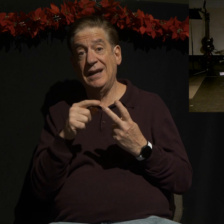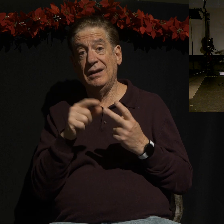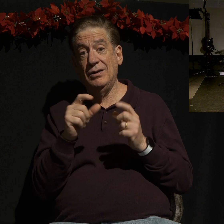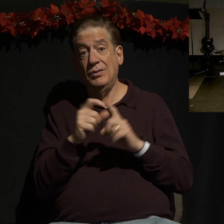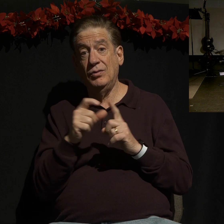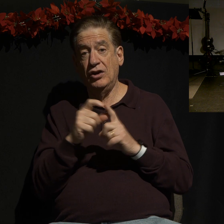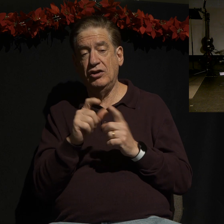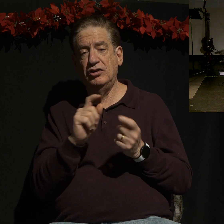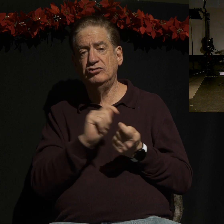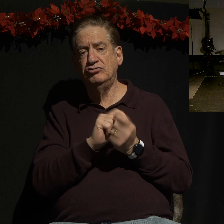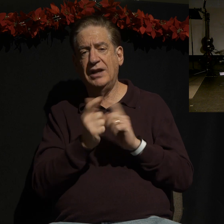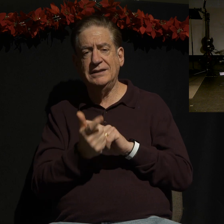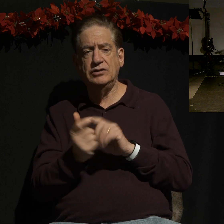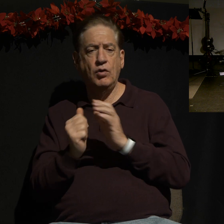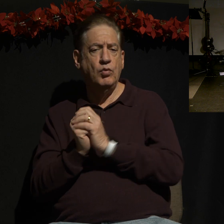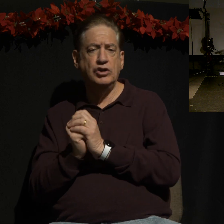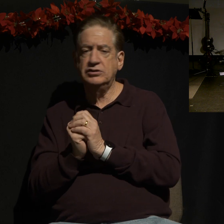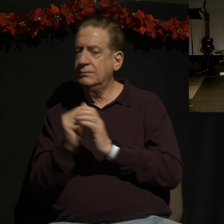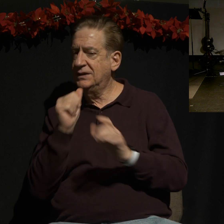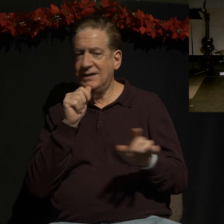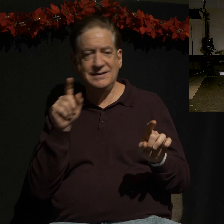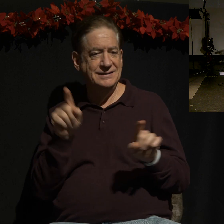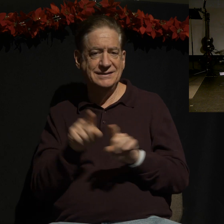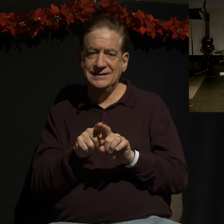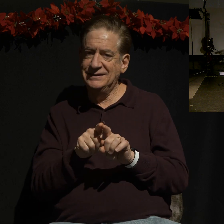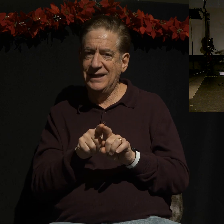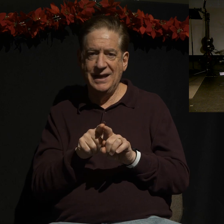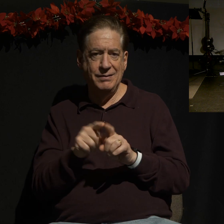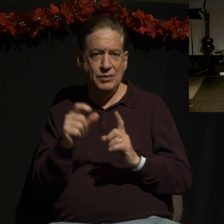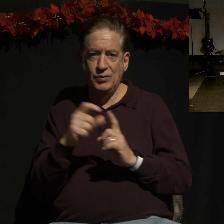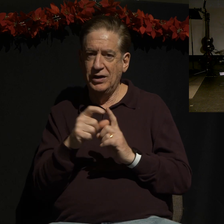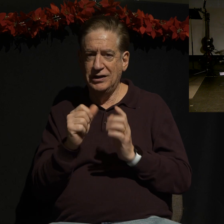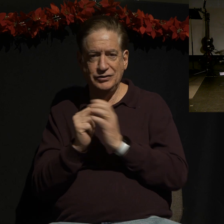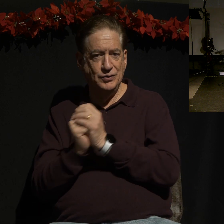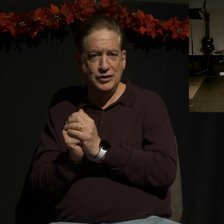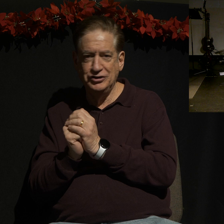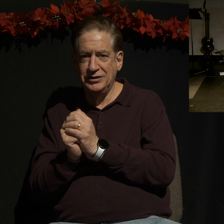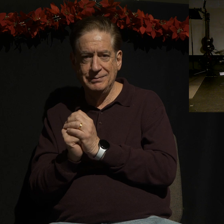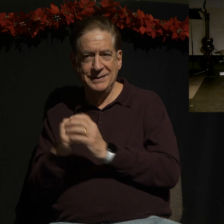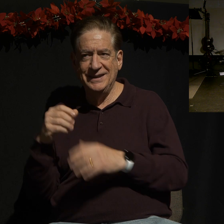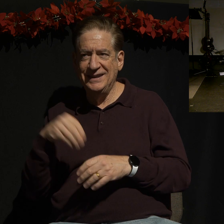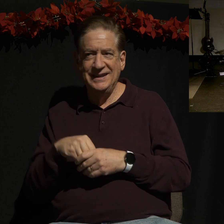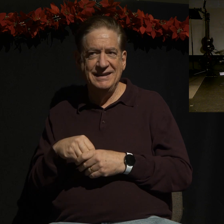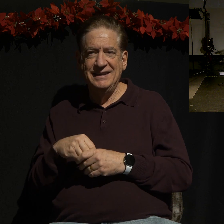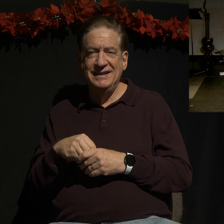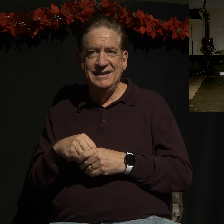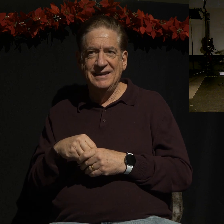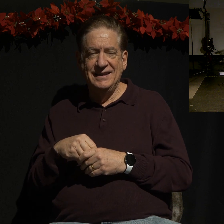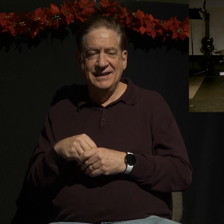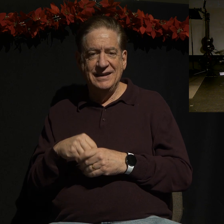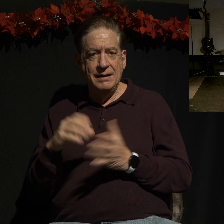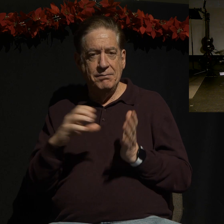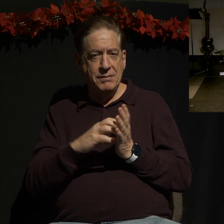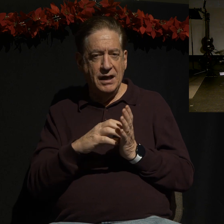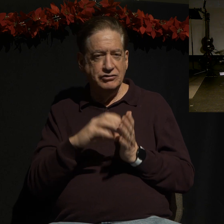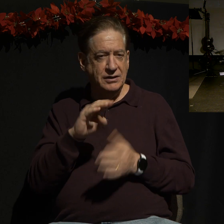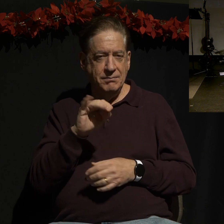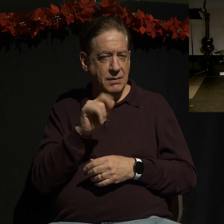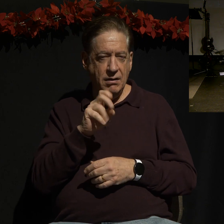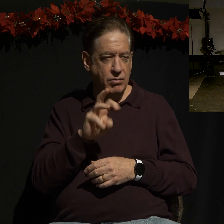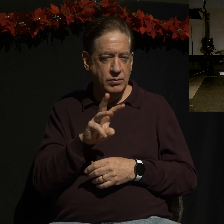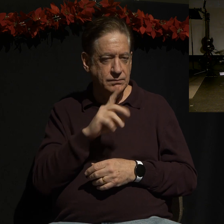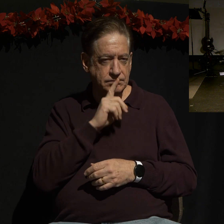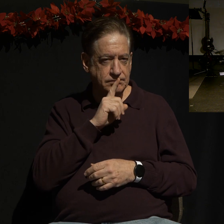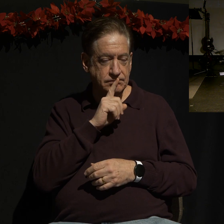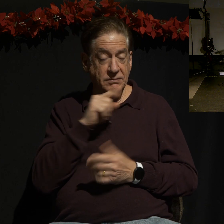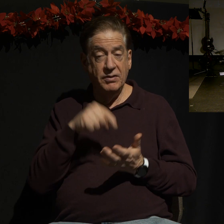translate as worship, not the same word that we translated as worship in the passage in Matthew.